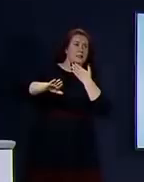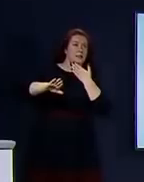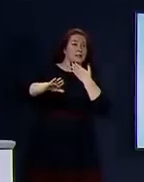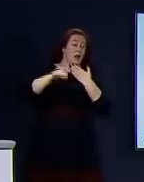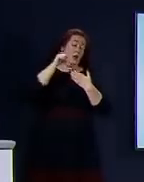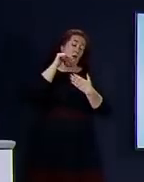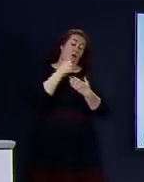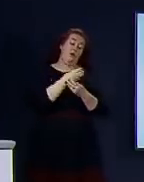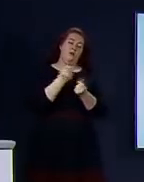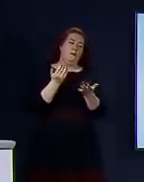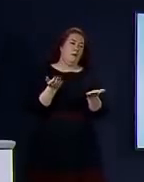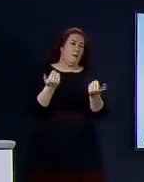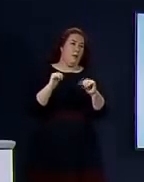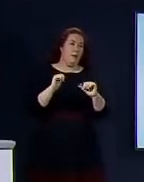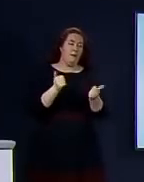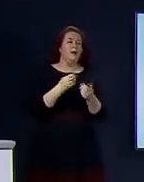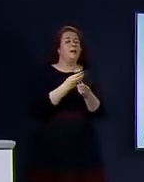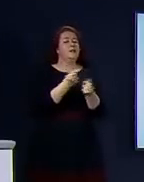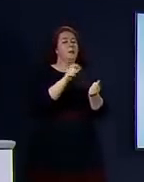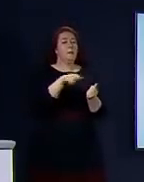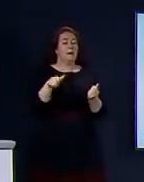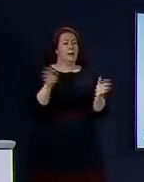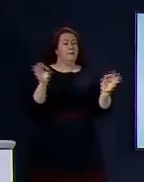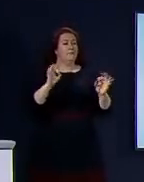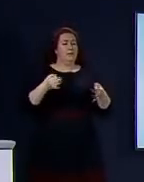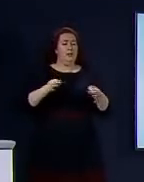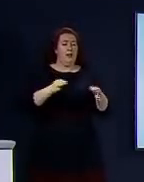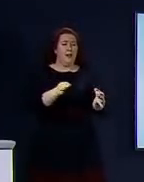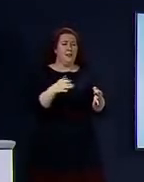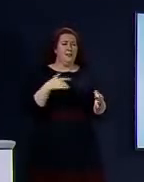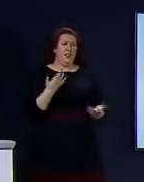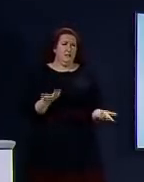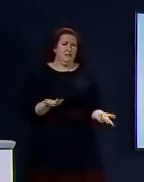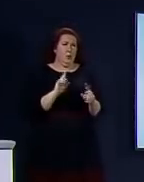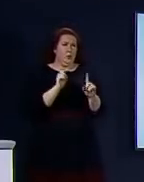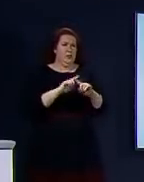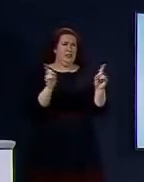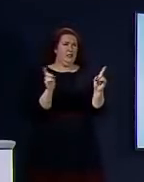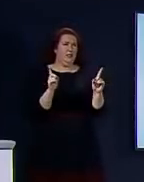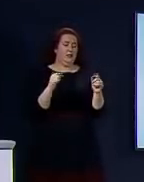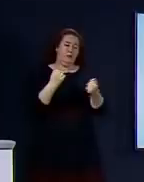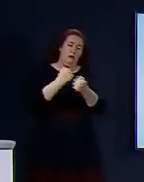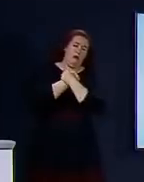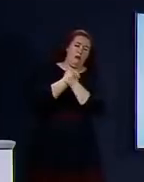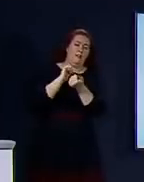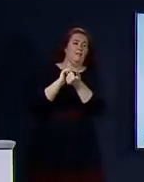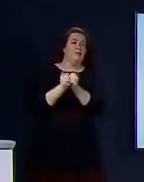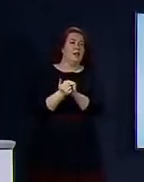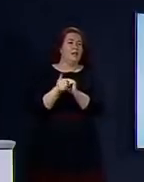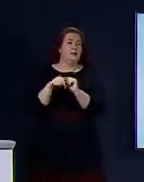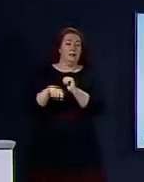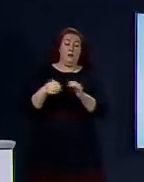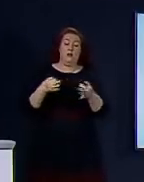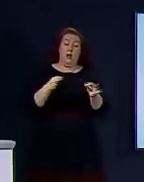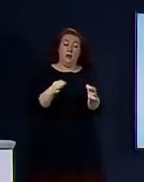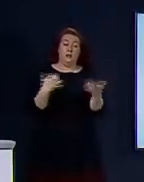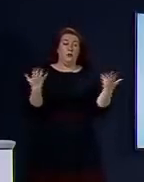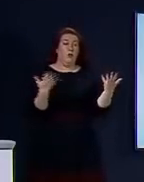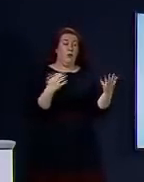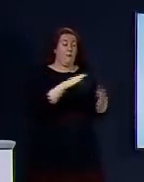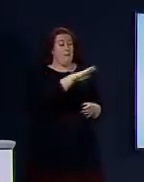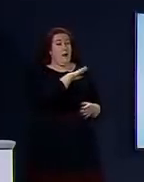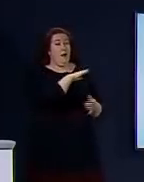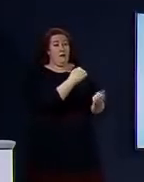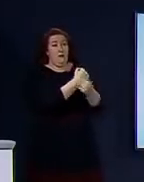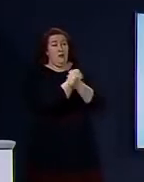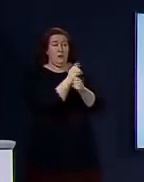those, of course, without gardens who wonder what's the difference between hugging a friend in your garden and doing it in a park.